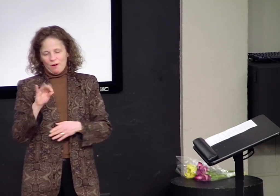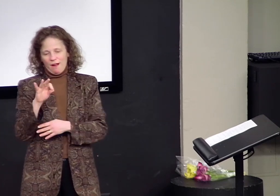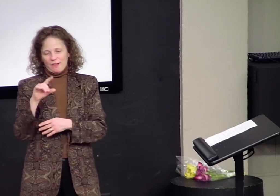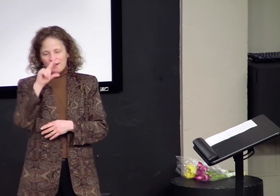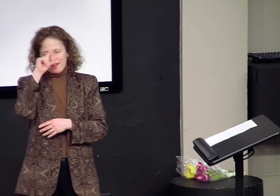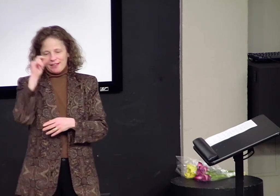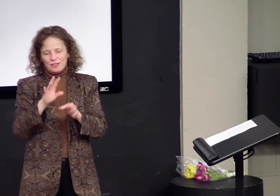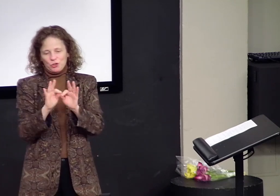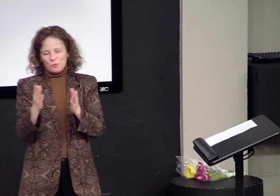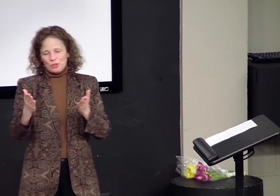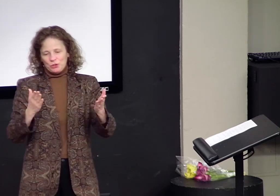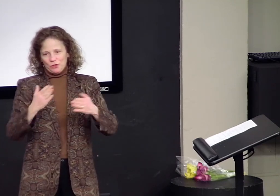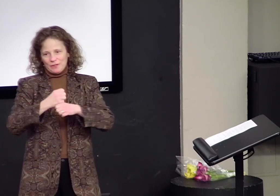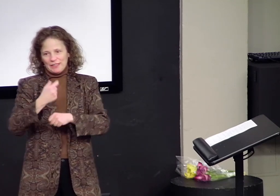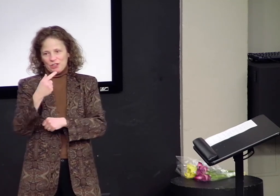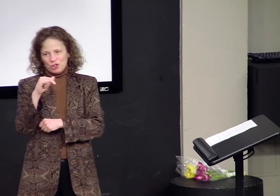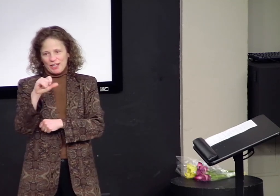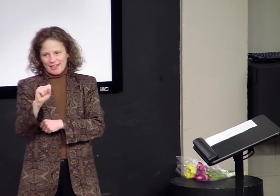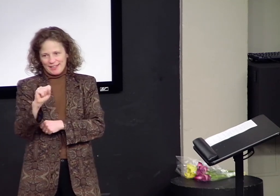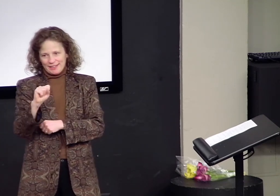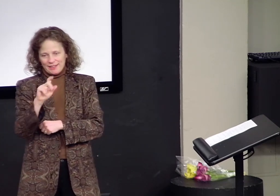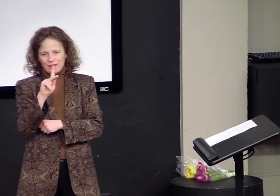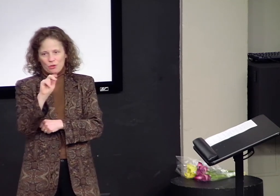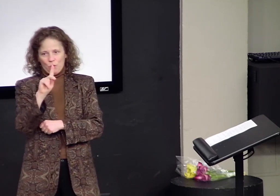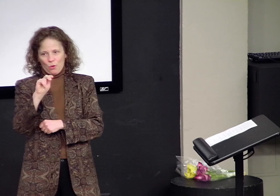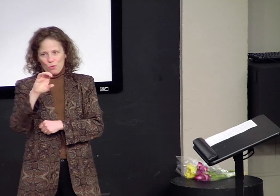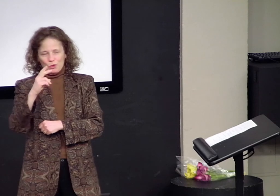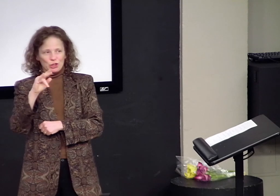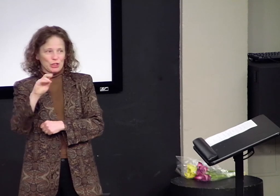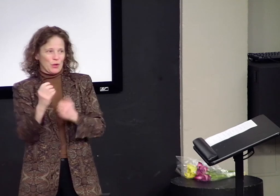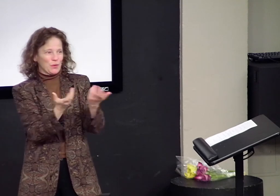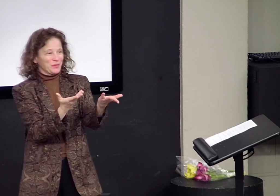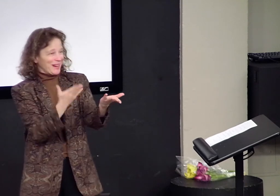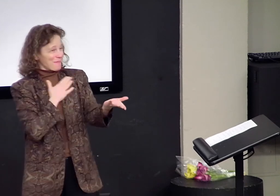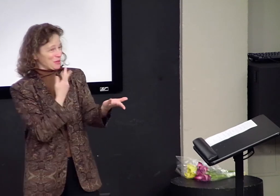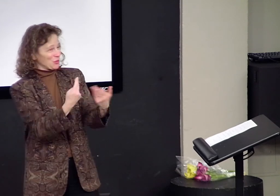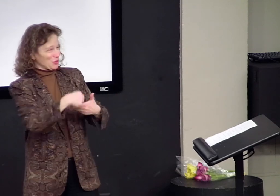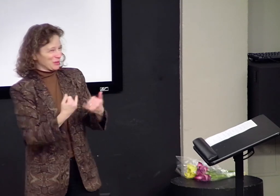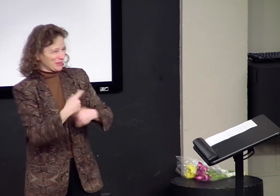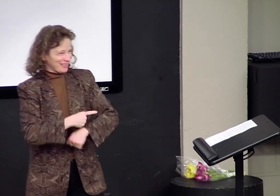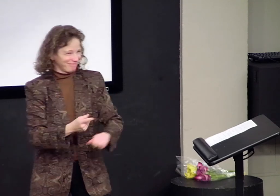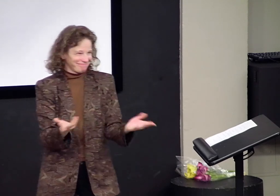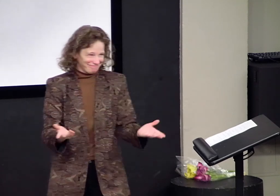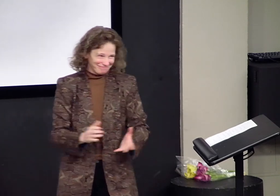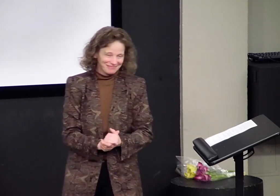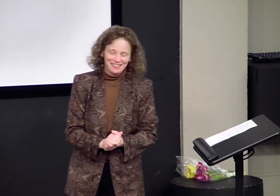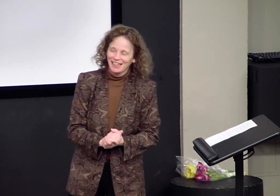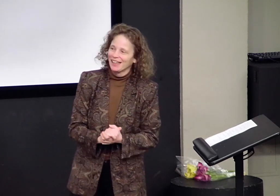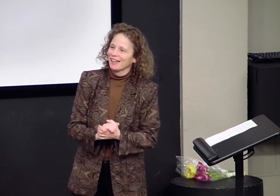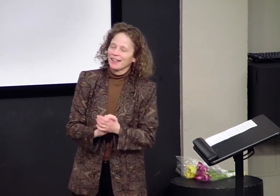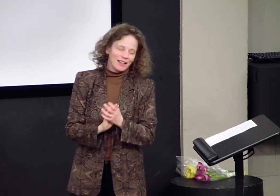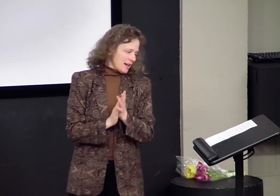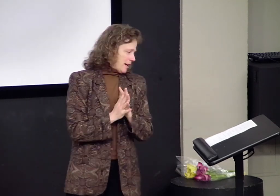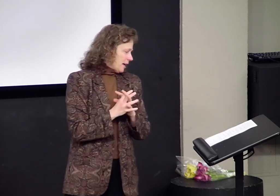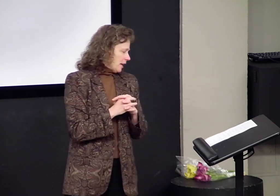Also pleased to have the director of the Gallaudet Interpreting Services here, GIS, Coco Chino.